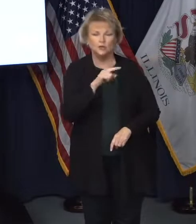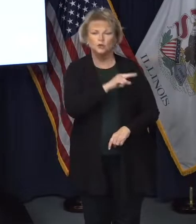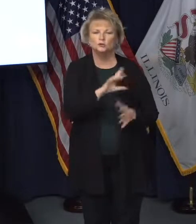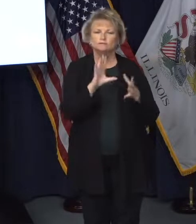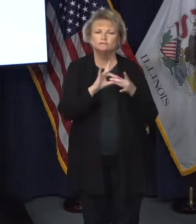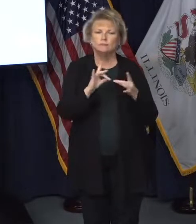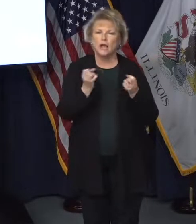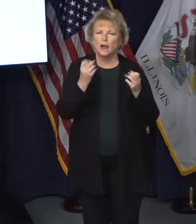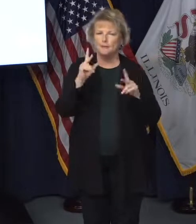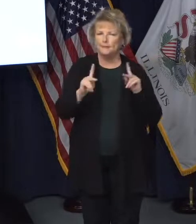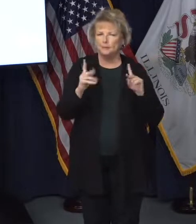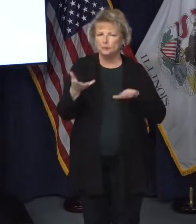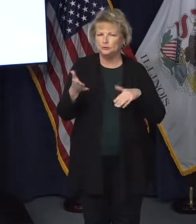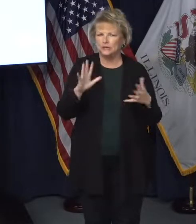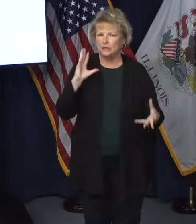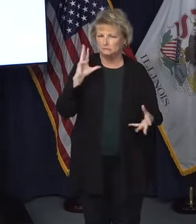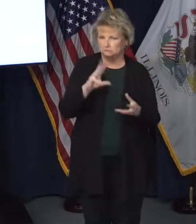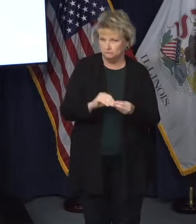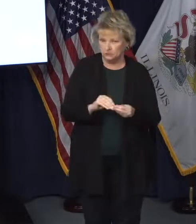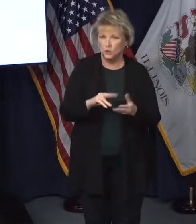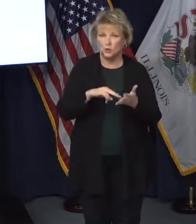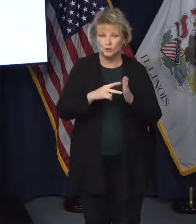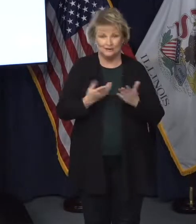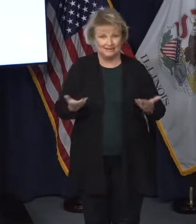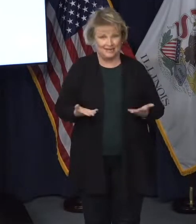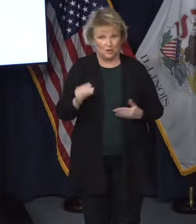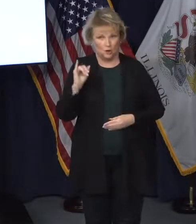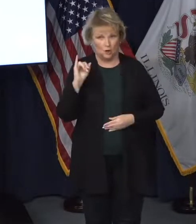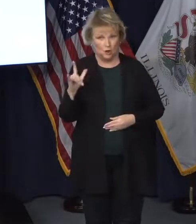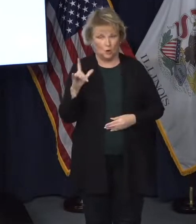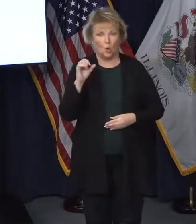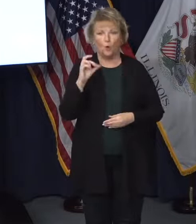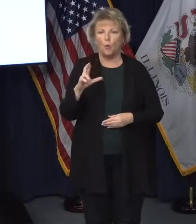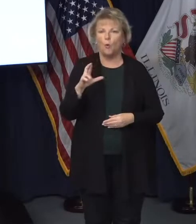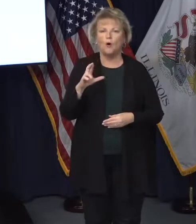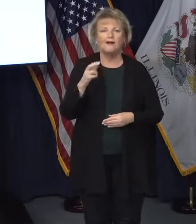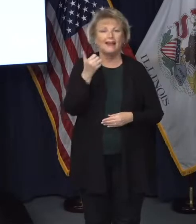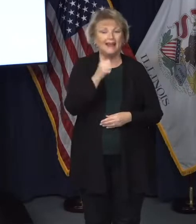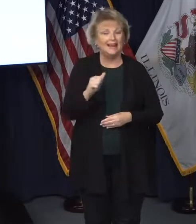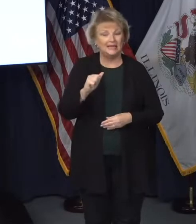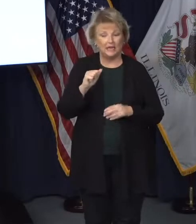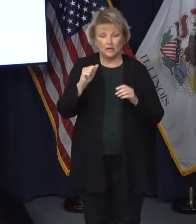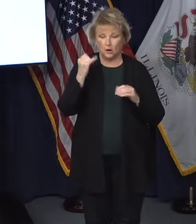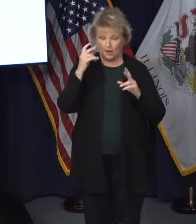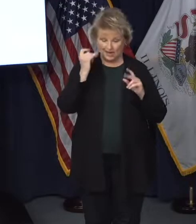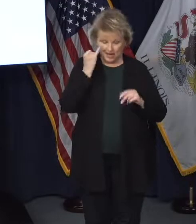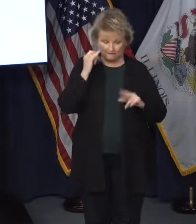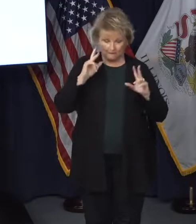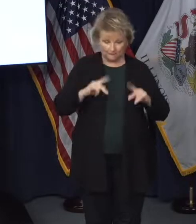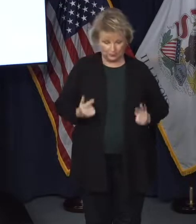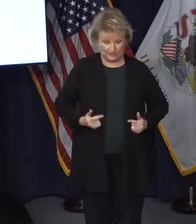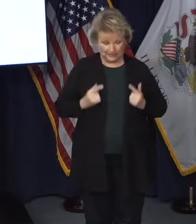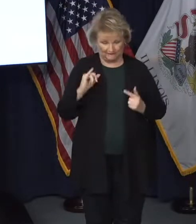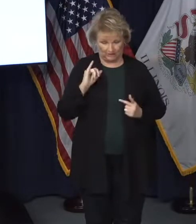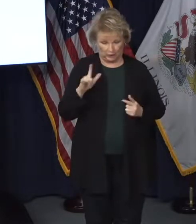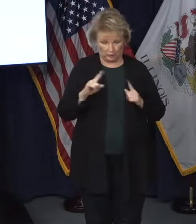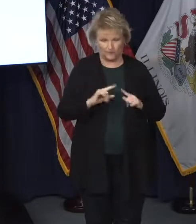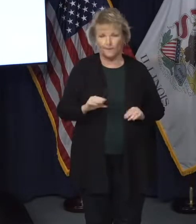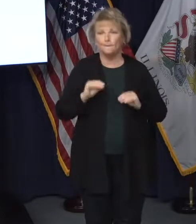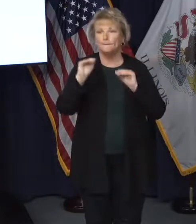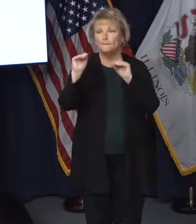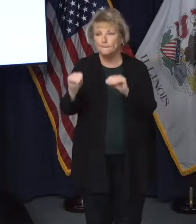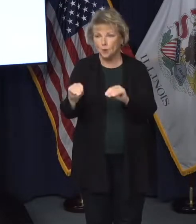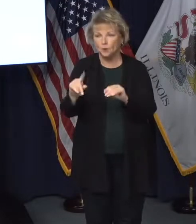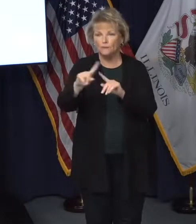number of deaths, are these all here in Illinois, or are they any Illinois residents that live somewhere else that might have died, but you